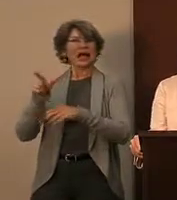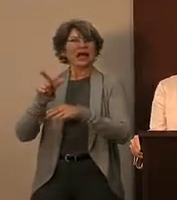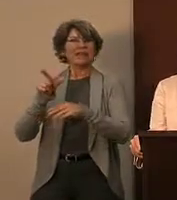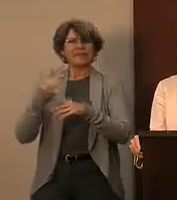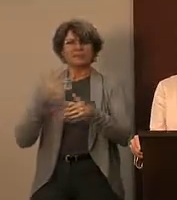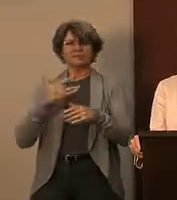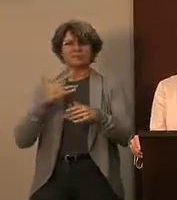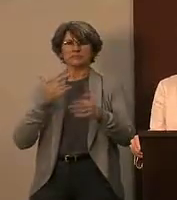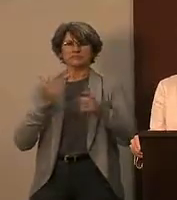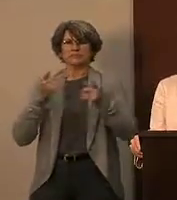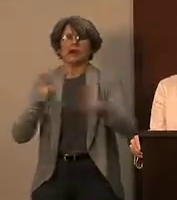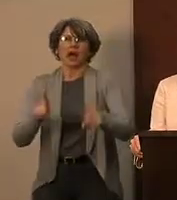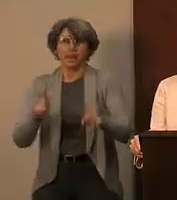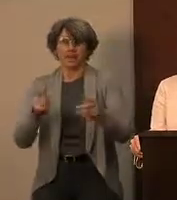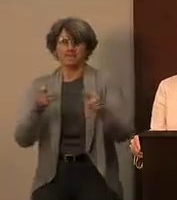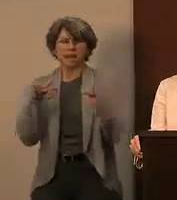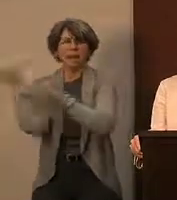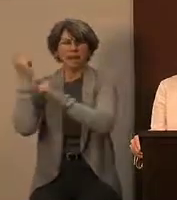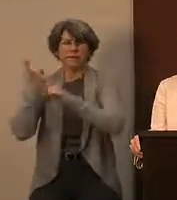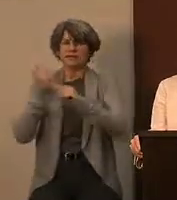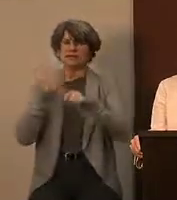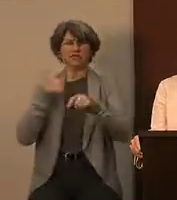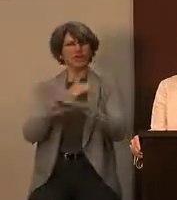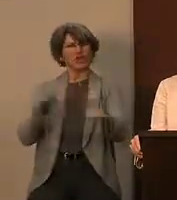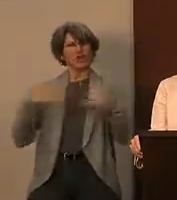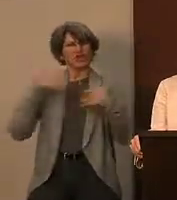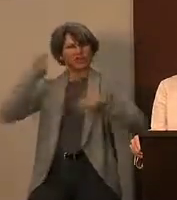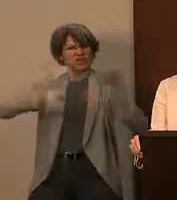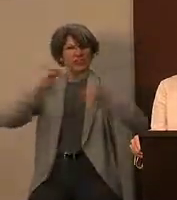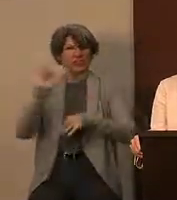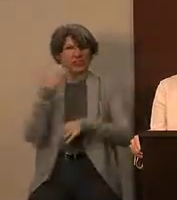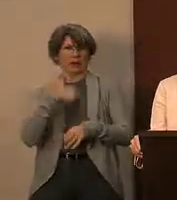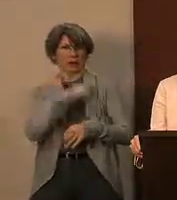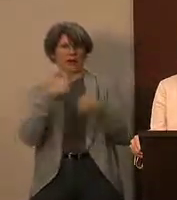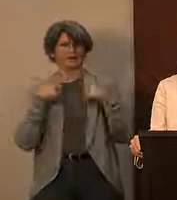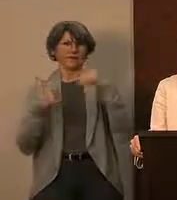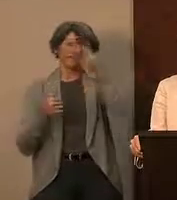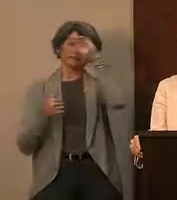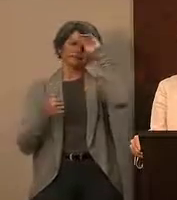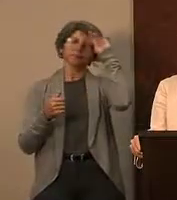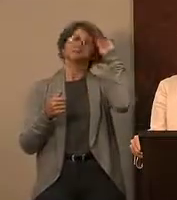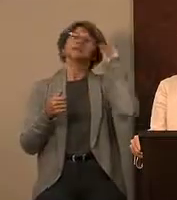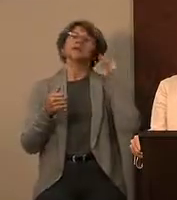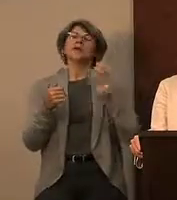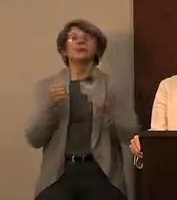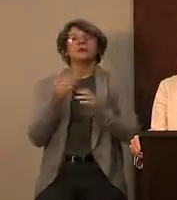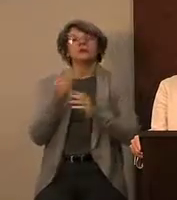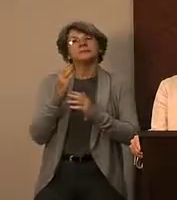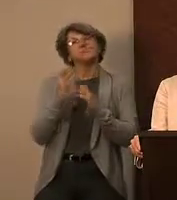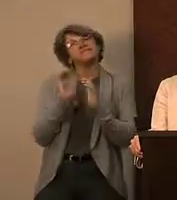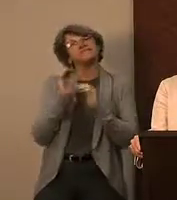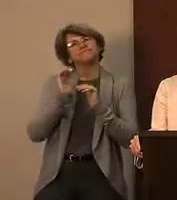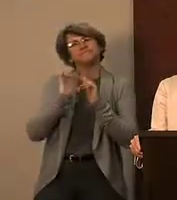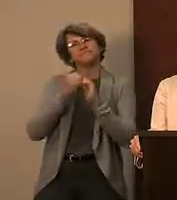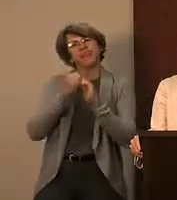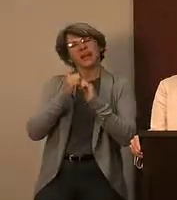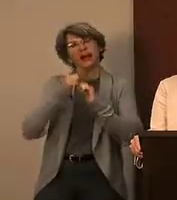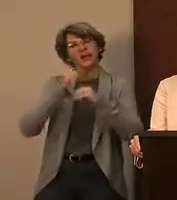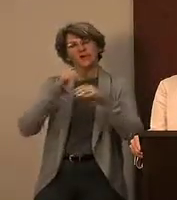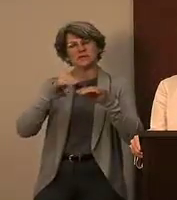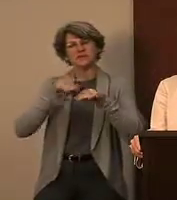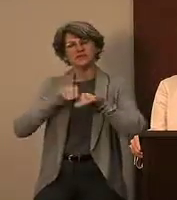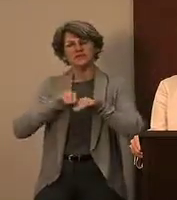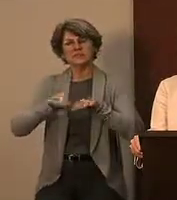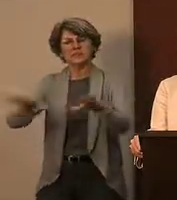would have. Now let's look at two classifications of these serious pathogens that are carried in the blood and can